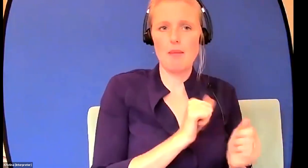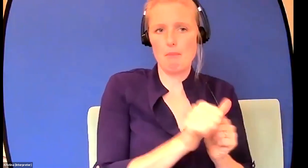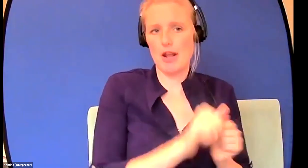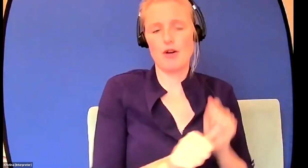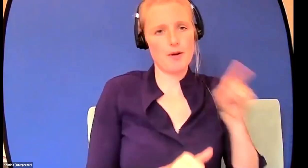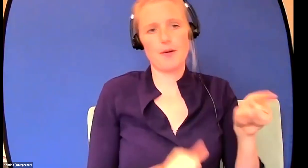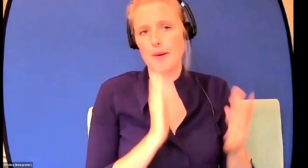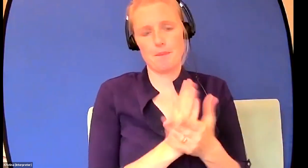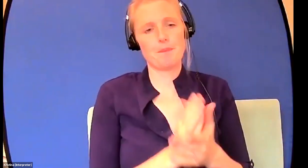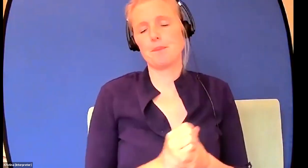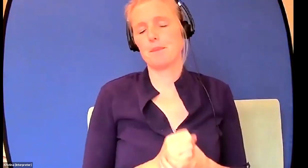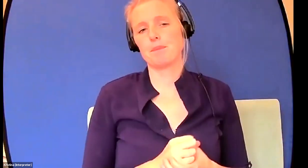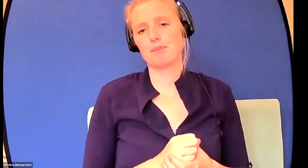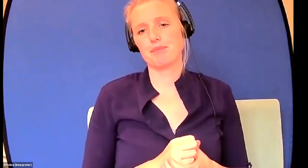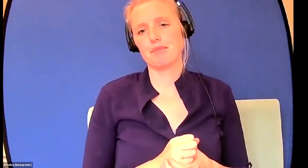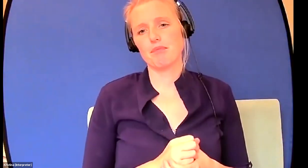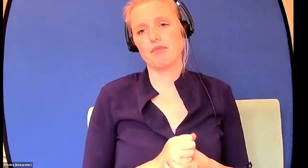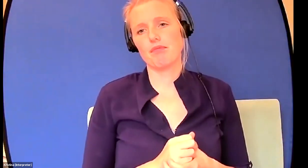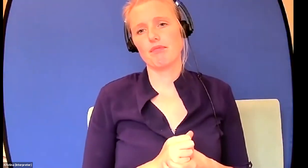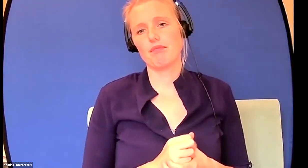solution that they have to come up with.